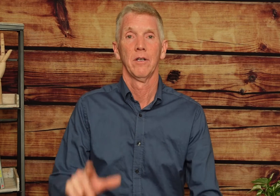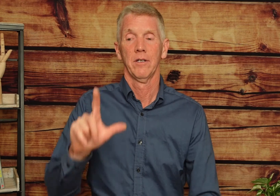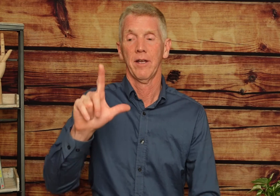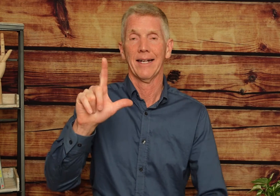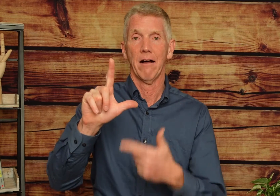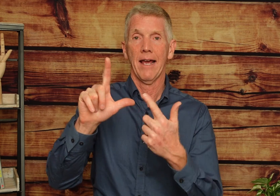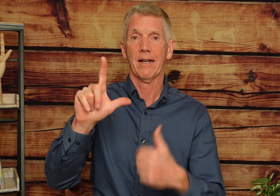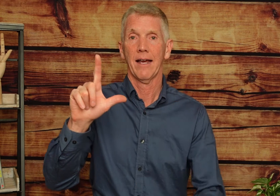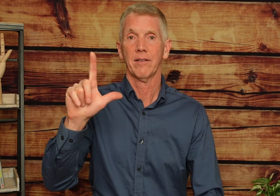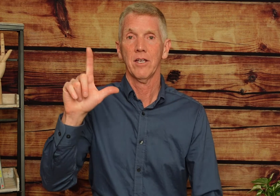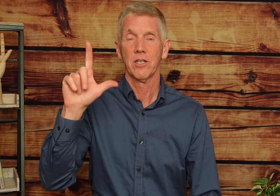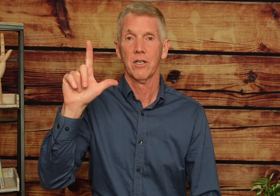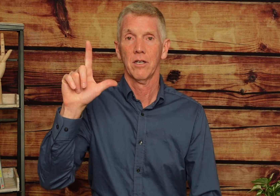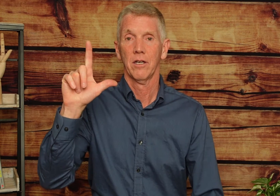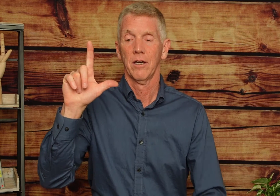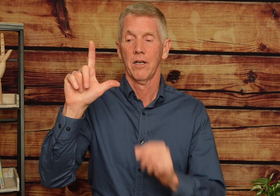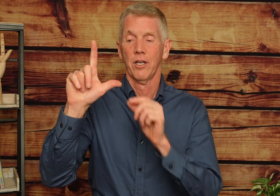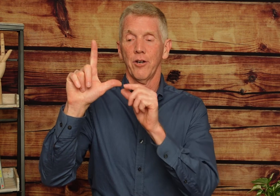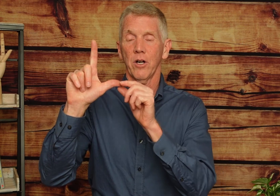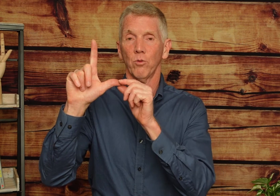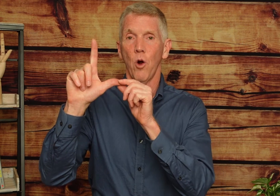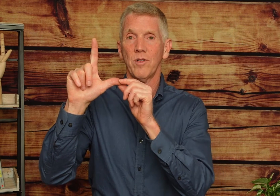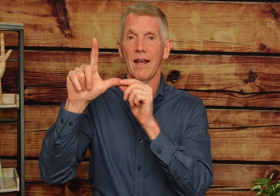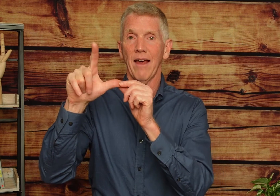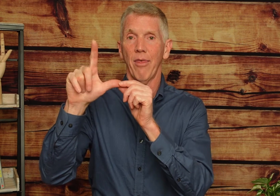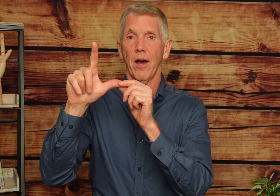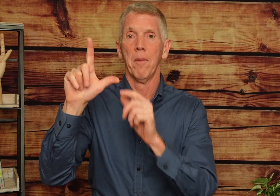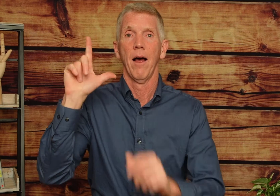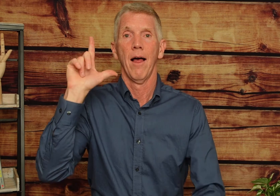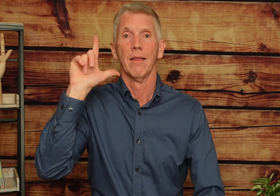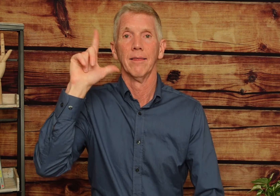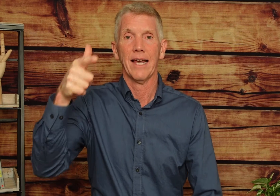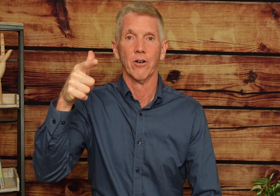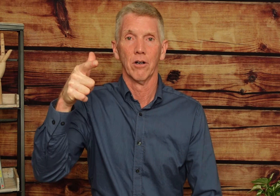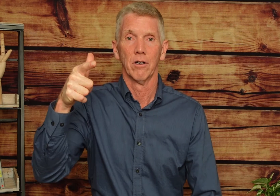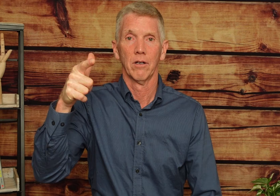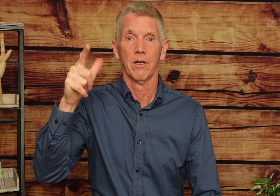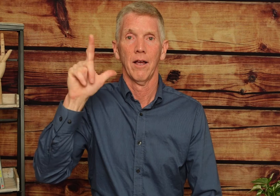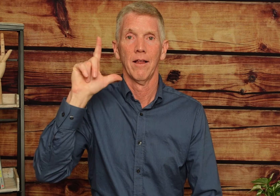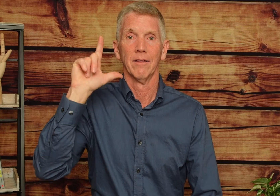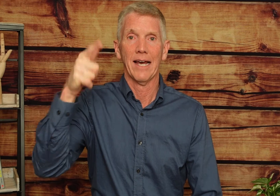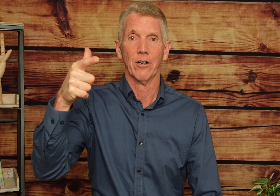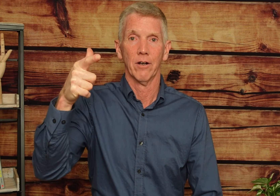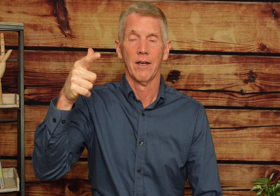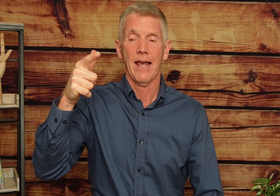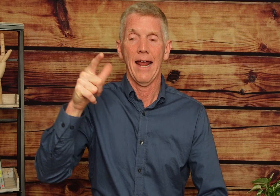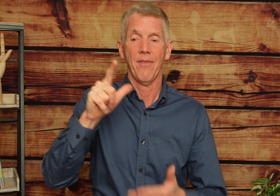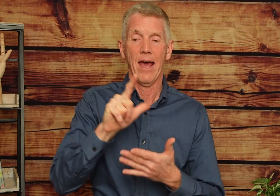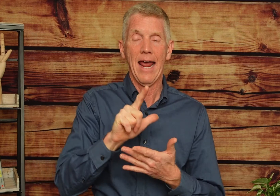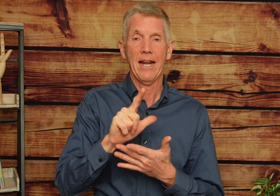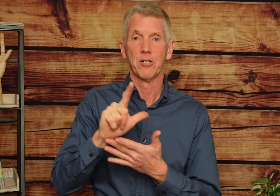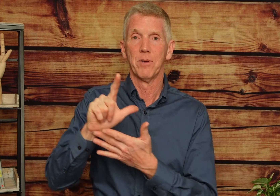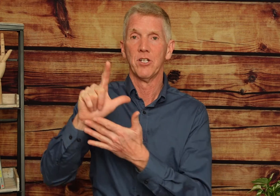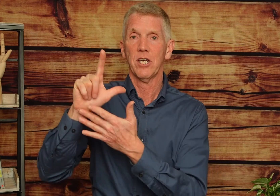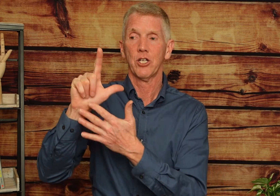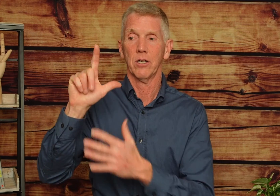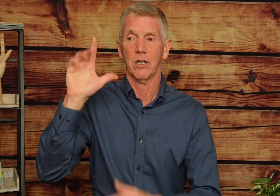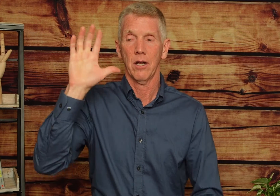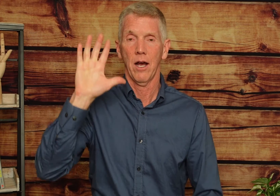Take an L hand like this. You're going to rotate that thumb. Later. Later. And the hand is positioned up